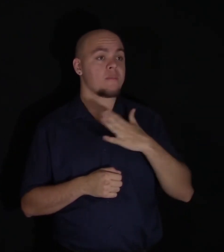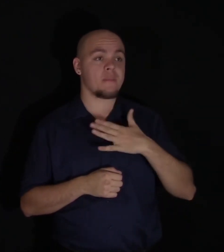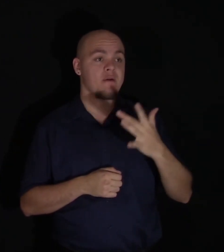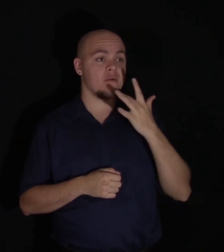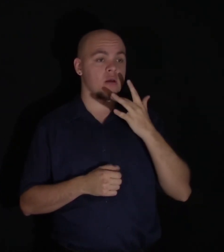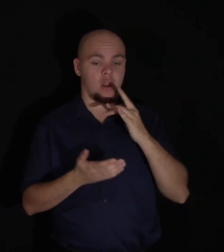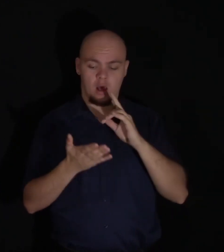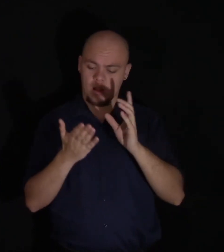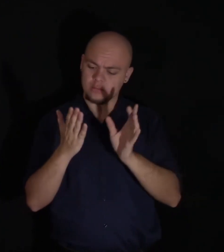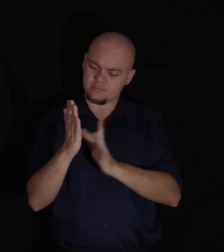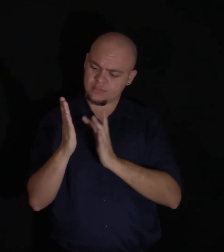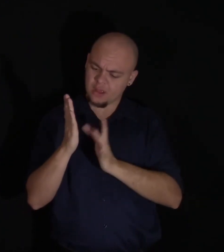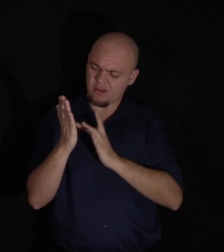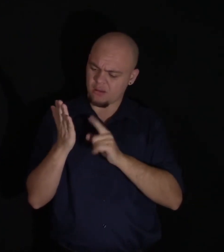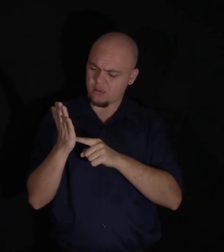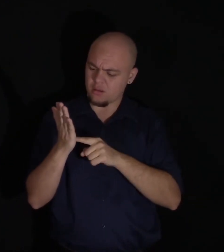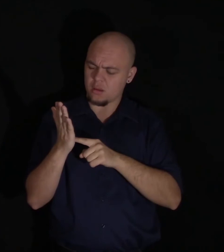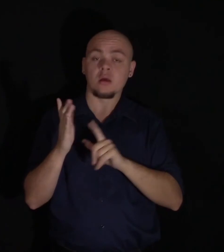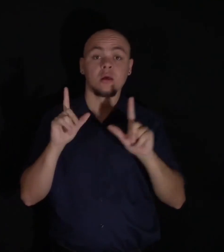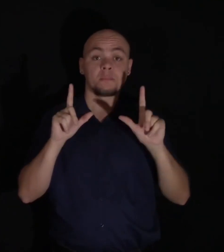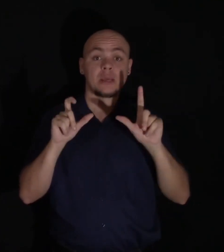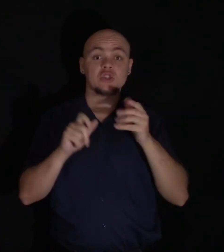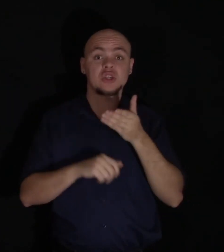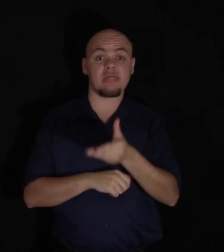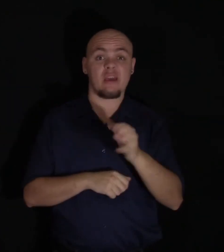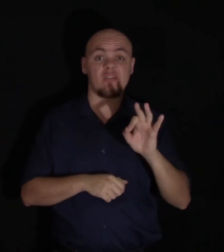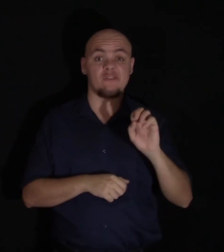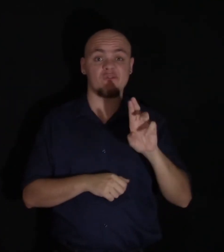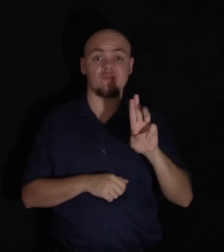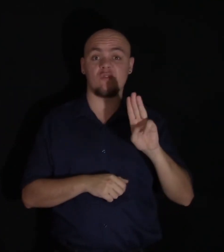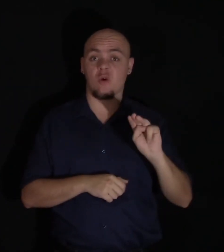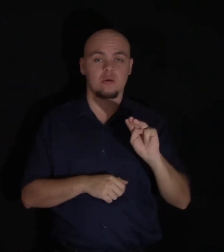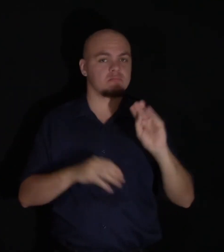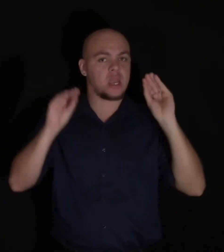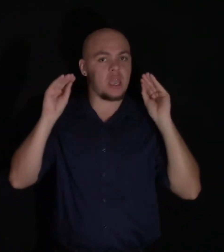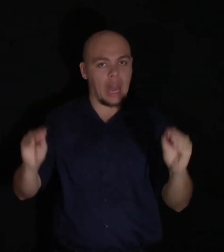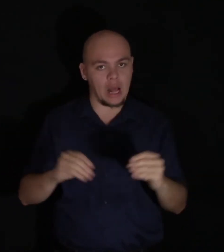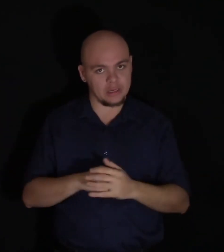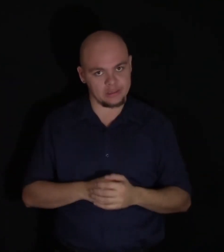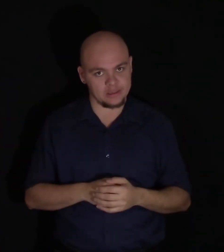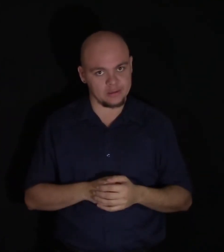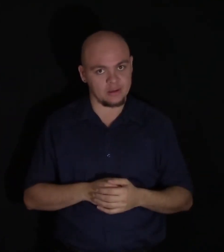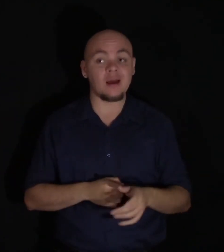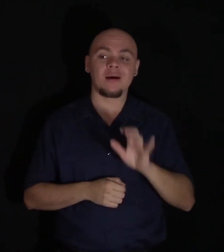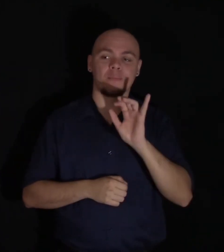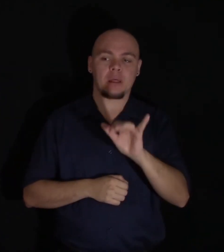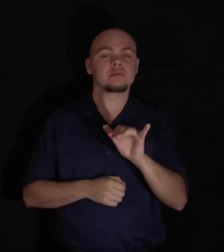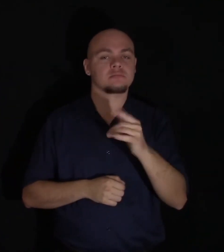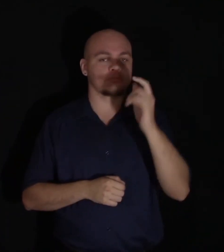back and I looked and I noticed I took no pictures there. But that's the thing I remembered.